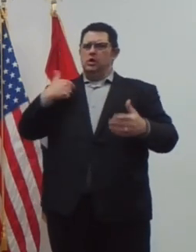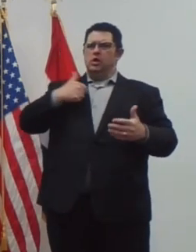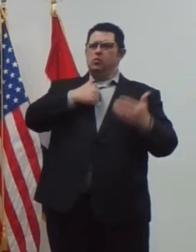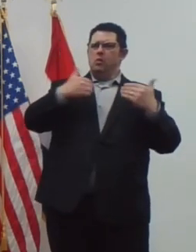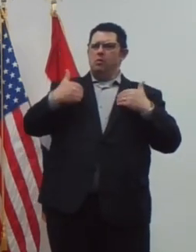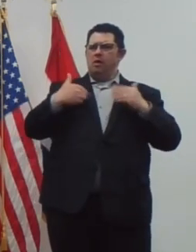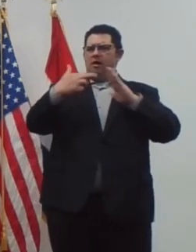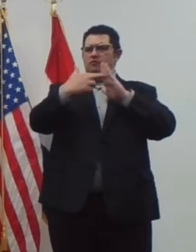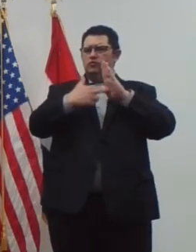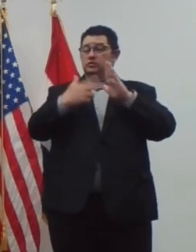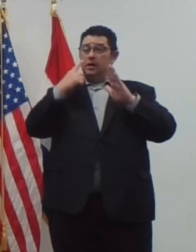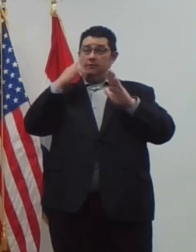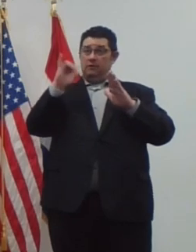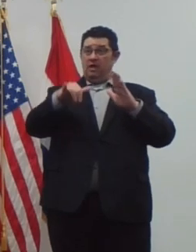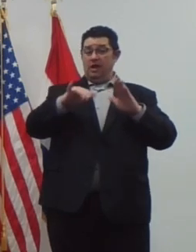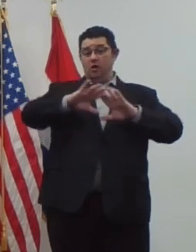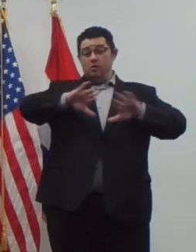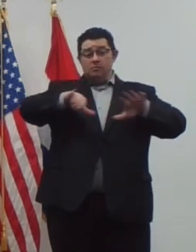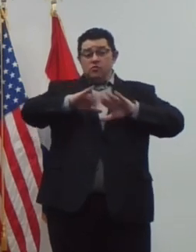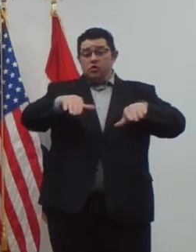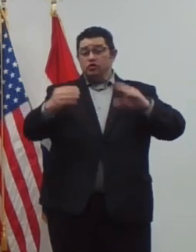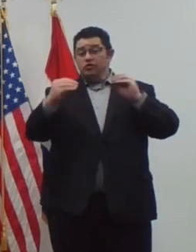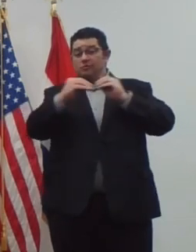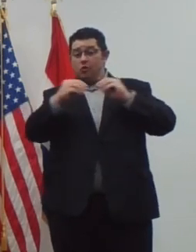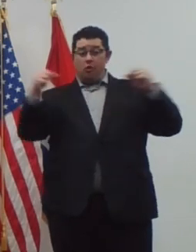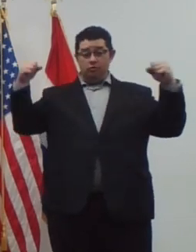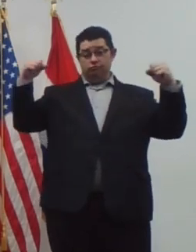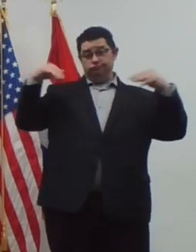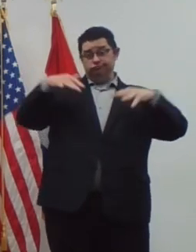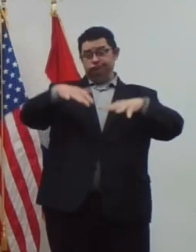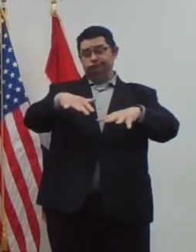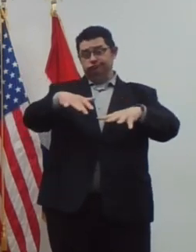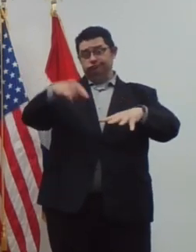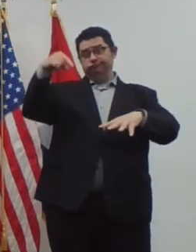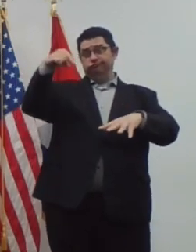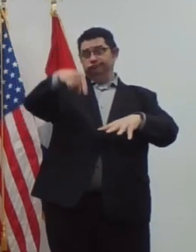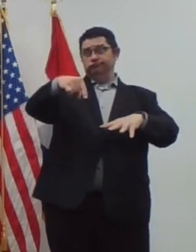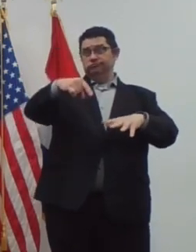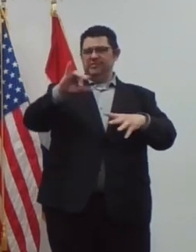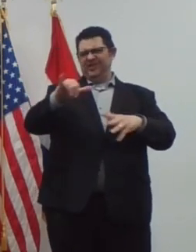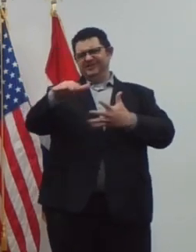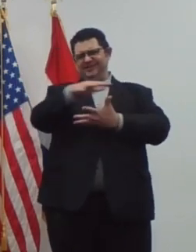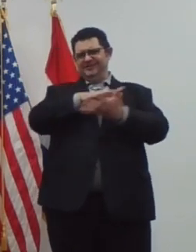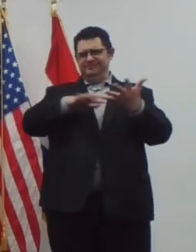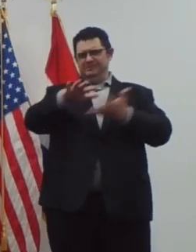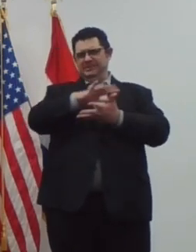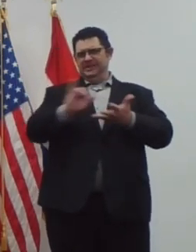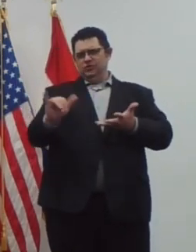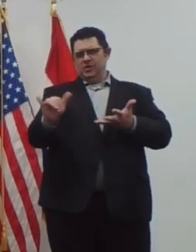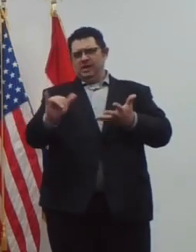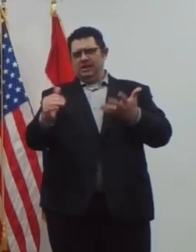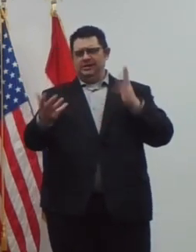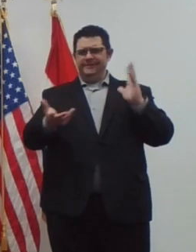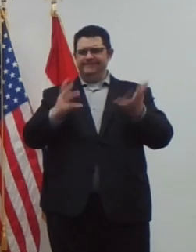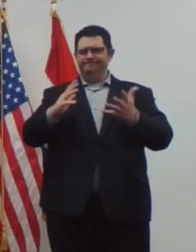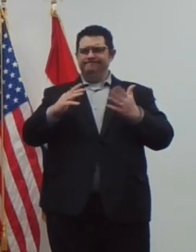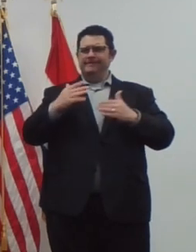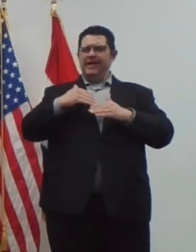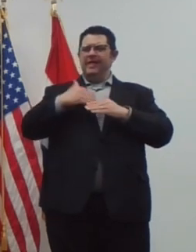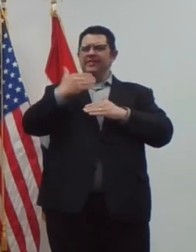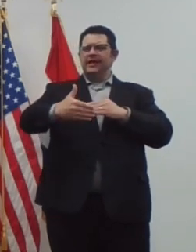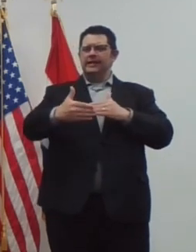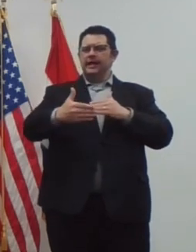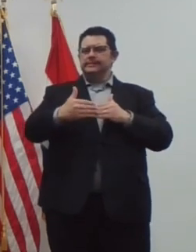have guidance out for that. Pools is more of a congregate facility, so that's kind of a blend as well. The next step really